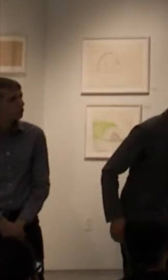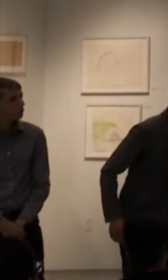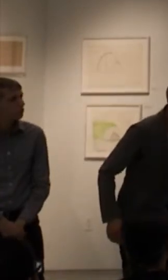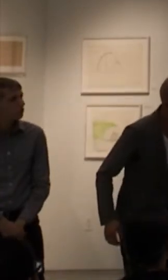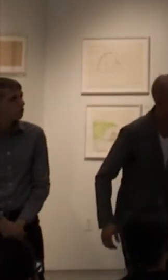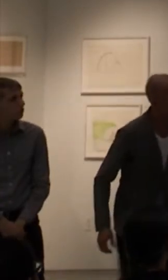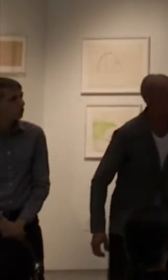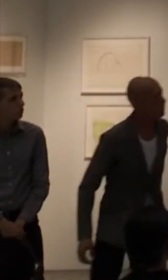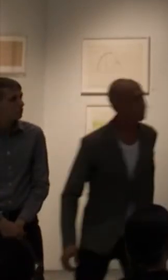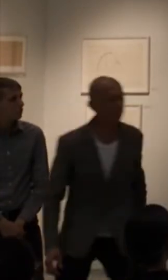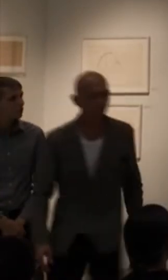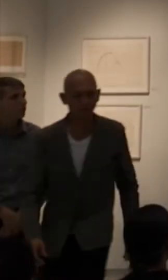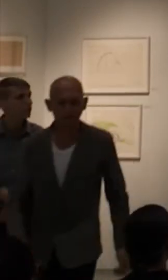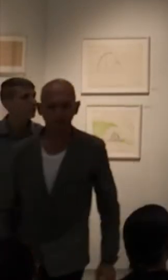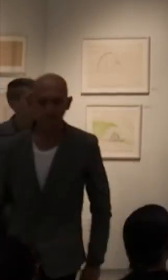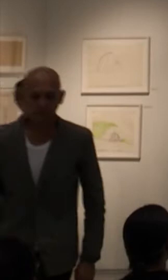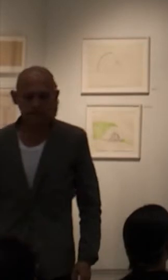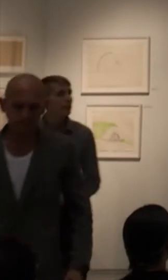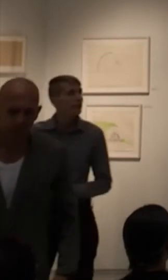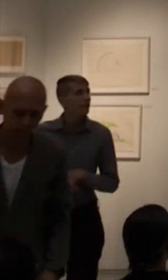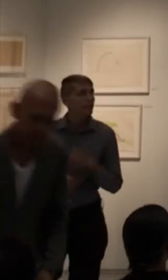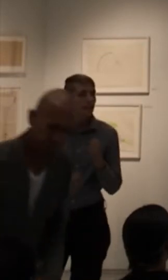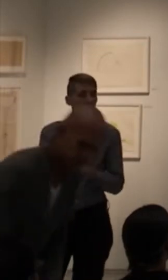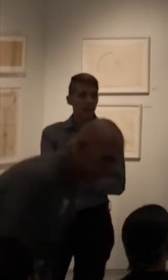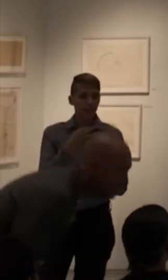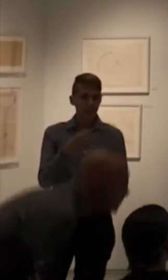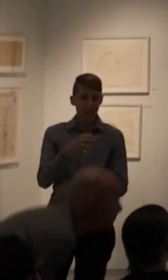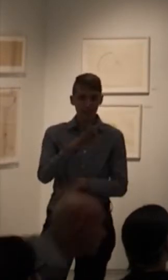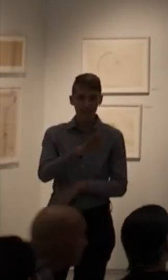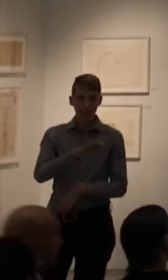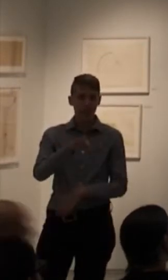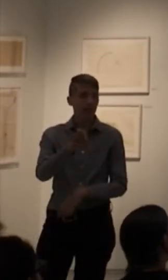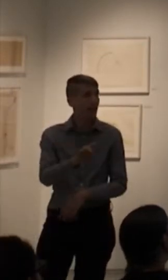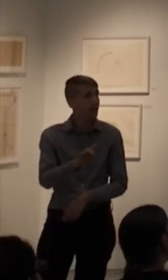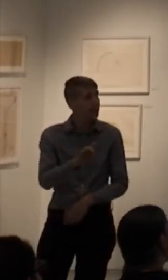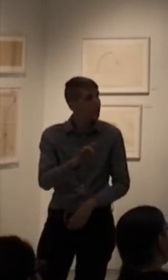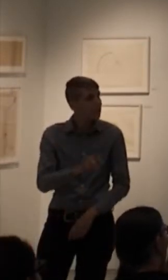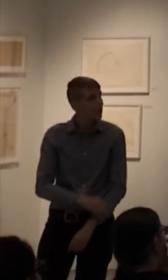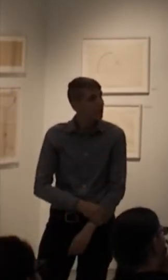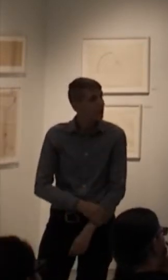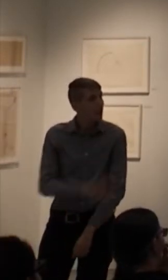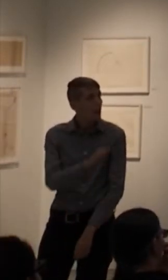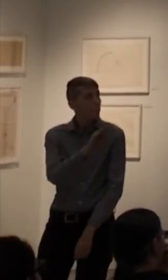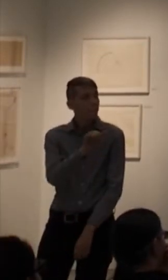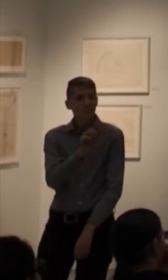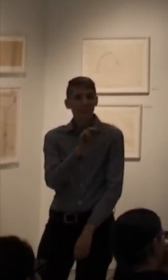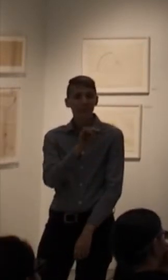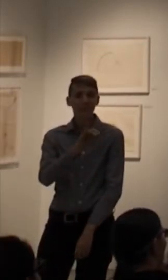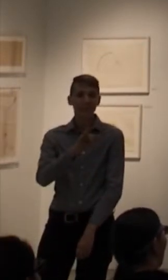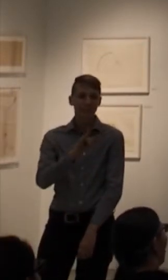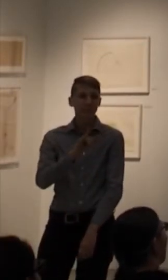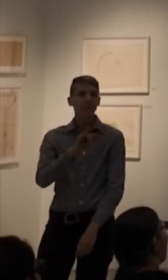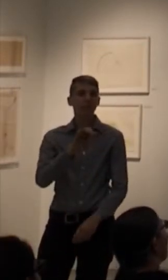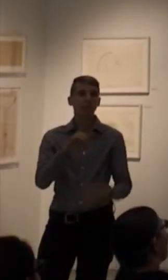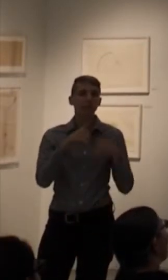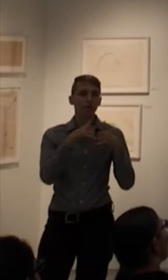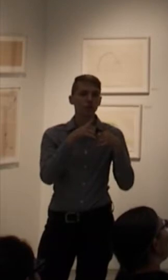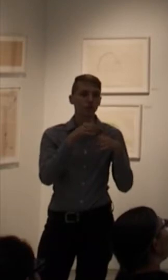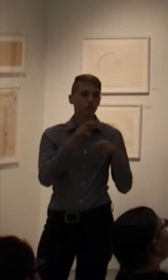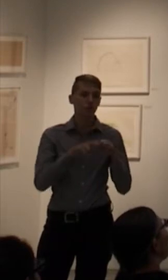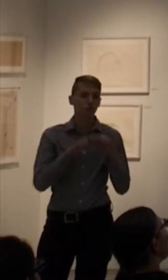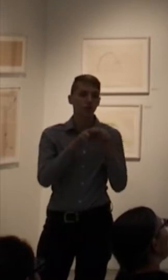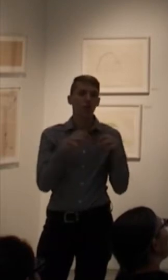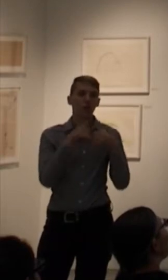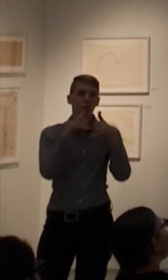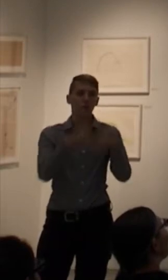In 1998, and in 2001, the Bellini Chair won the Compasso d'Oro, Italy's